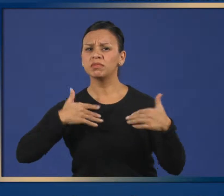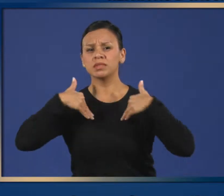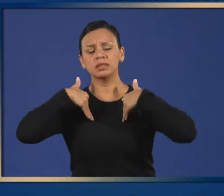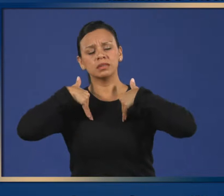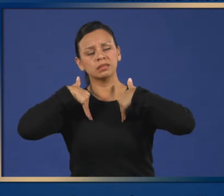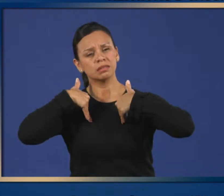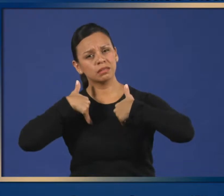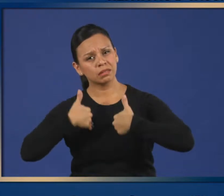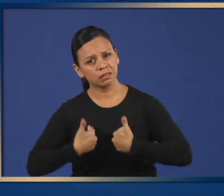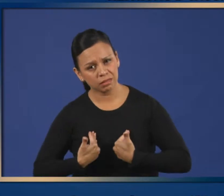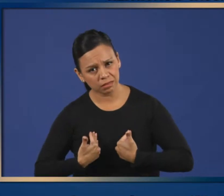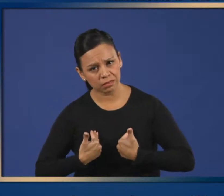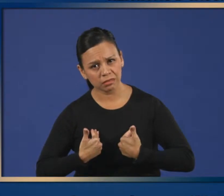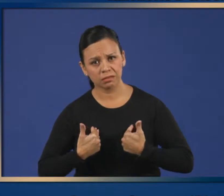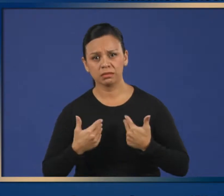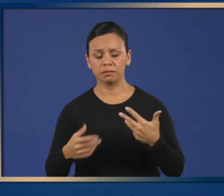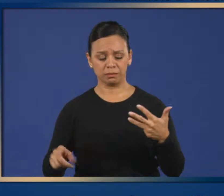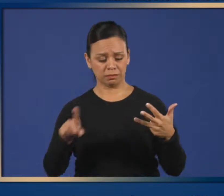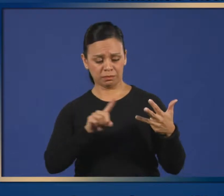tiredness,